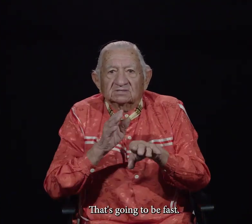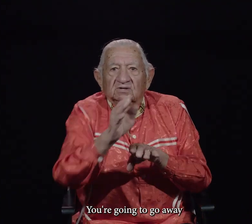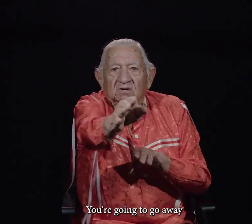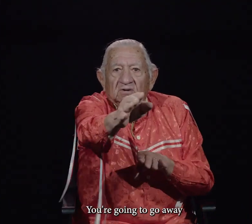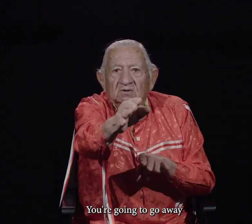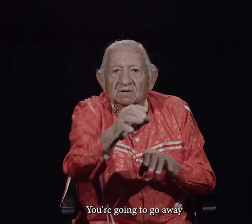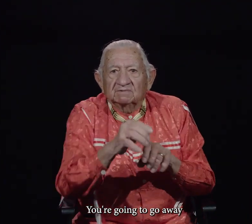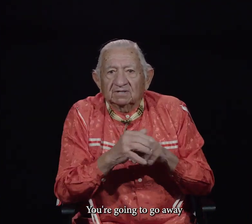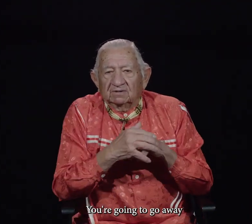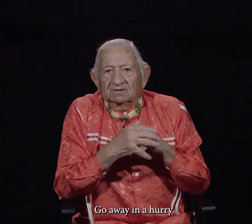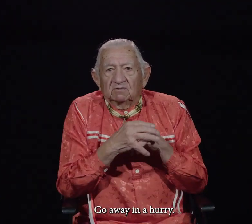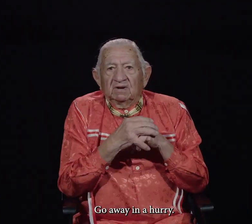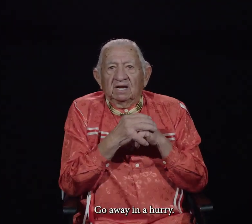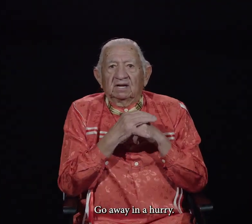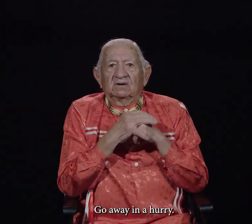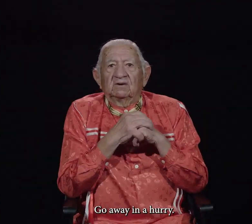You're going to go away in a hurry.